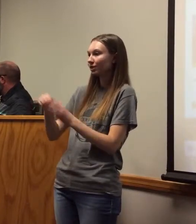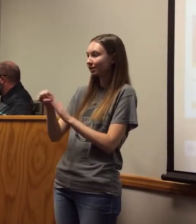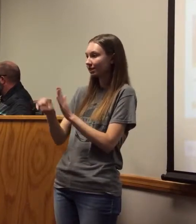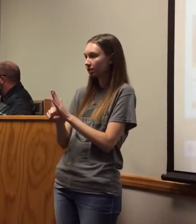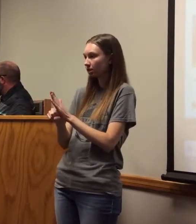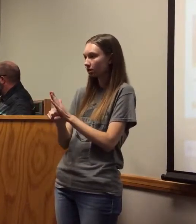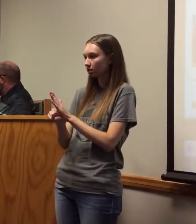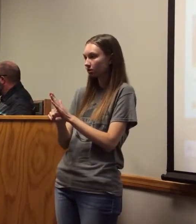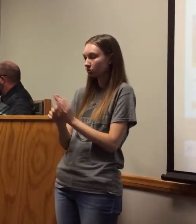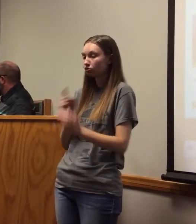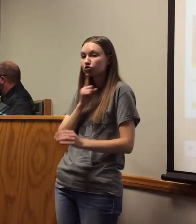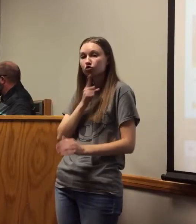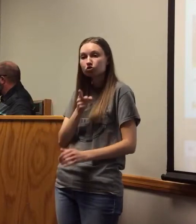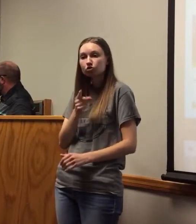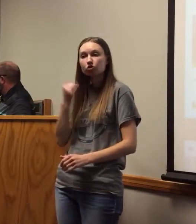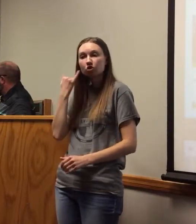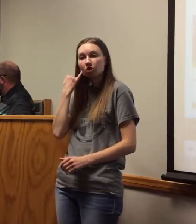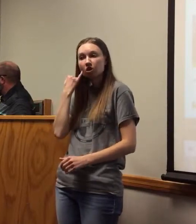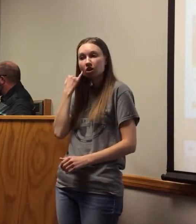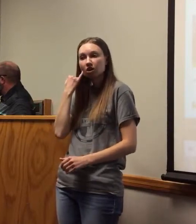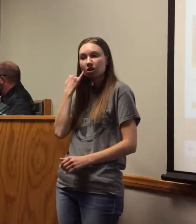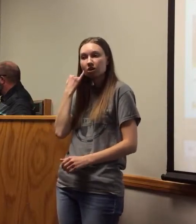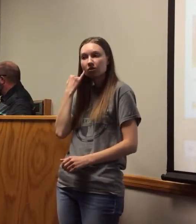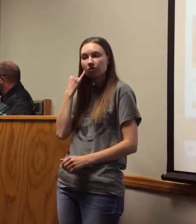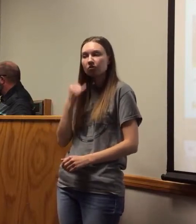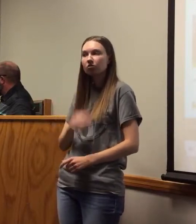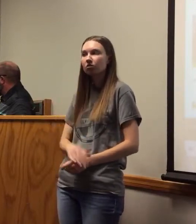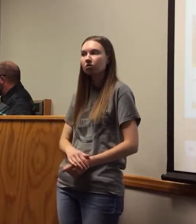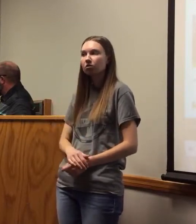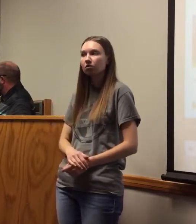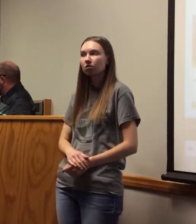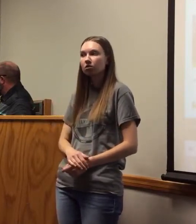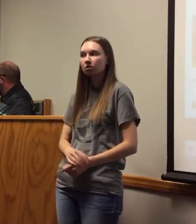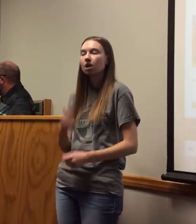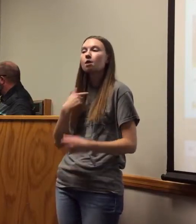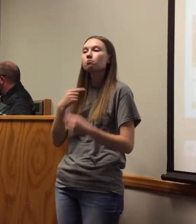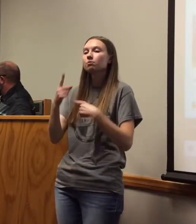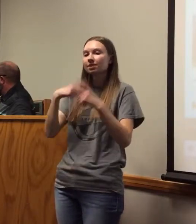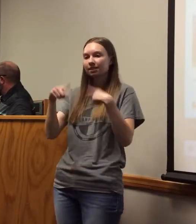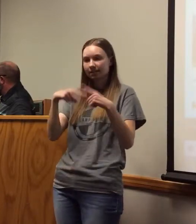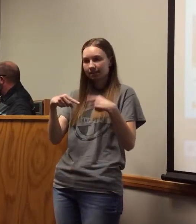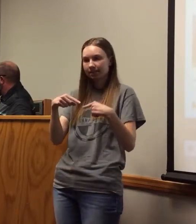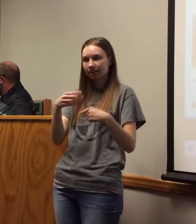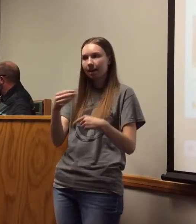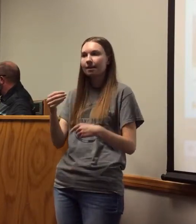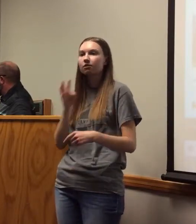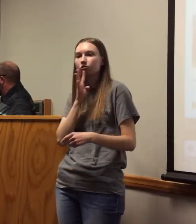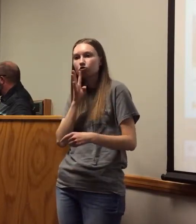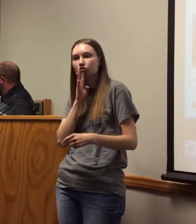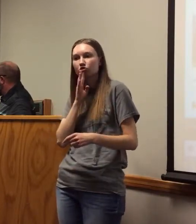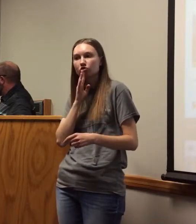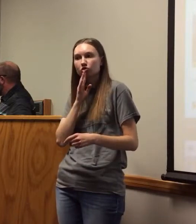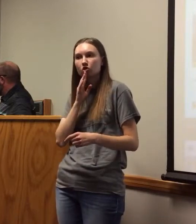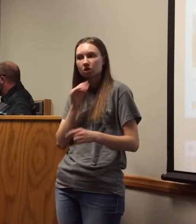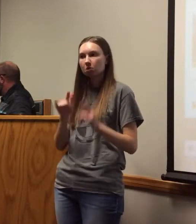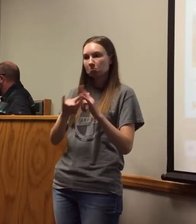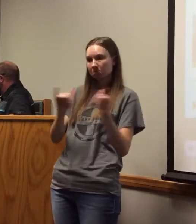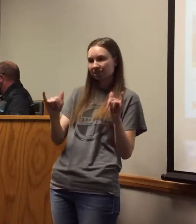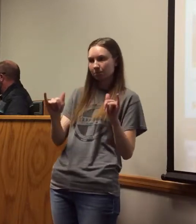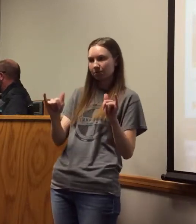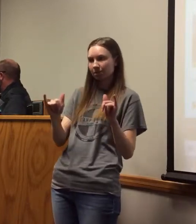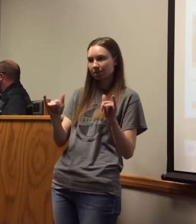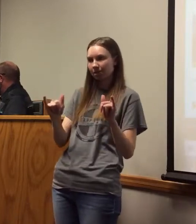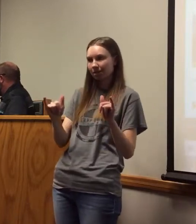Sure. And if you notice a little bit of a lag with my speaking, I'm signing and speaking at the same time, which is not ideal, but I will make